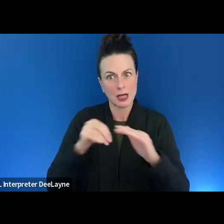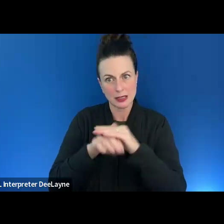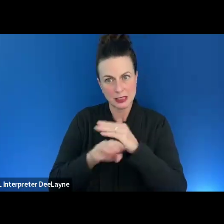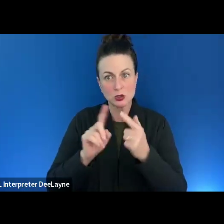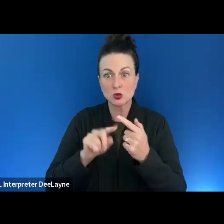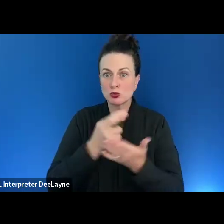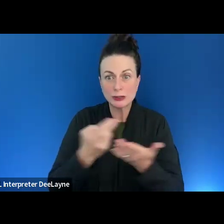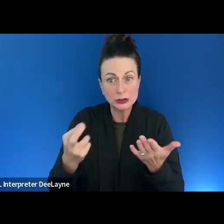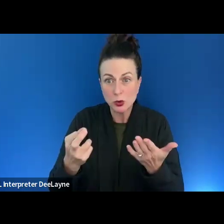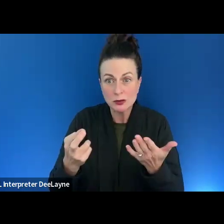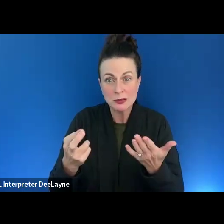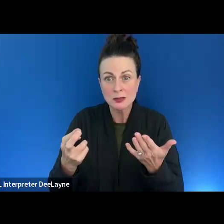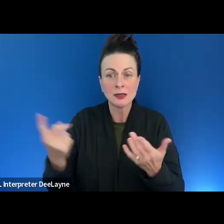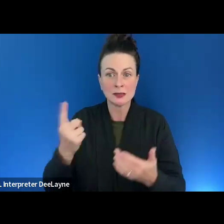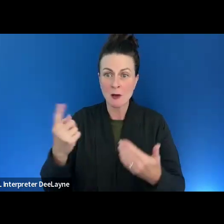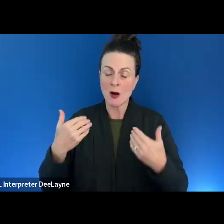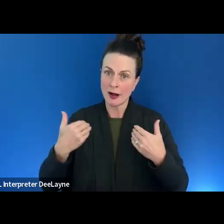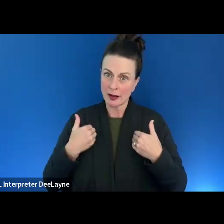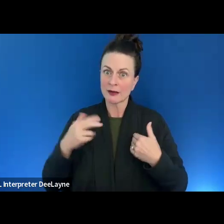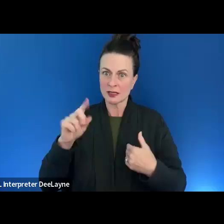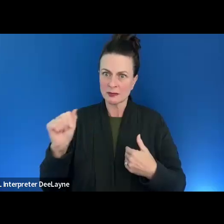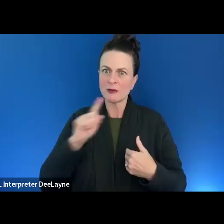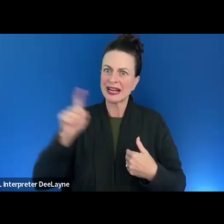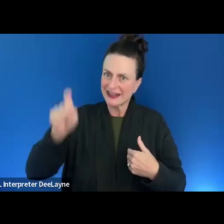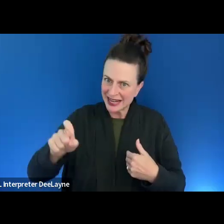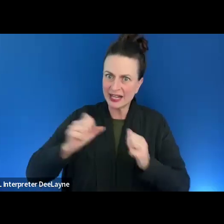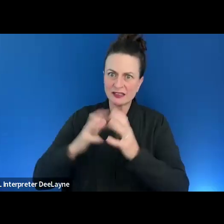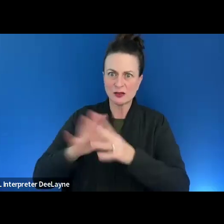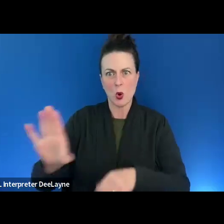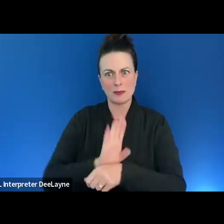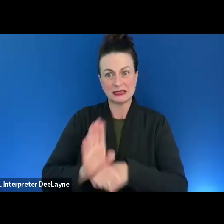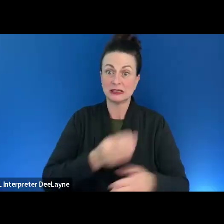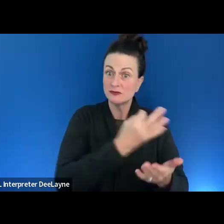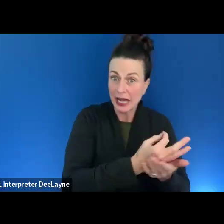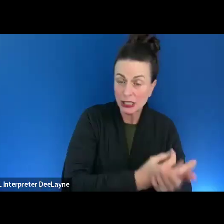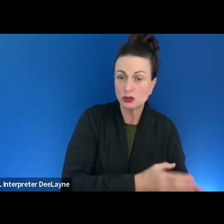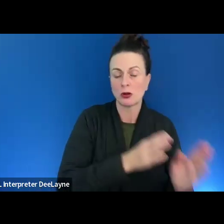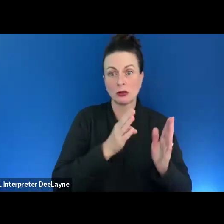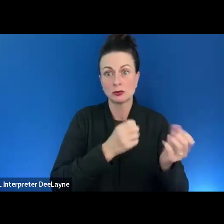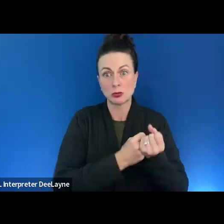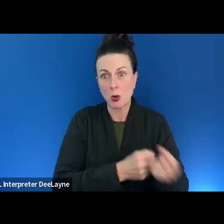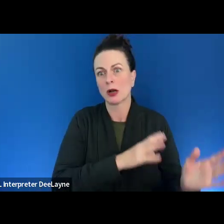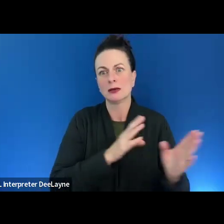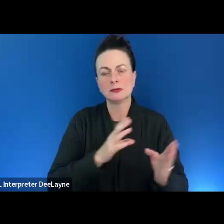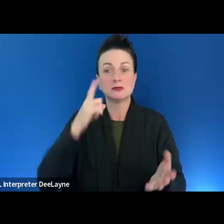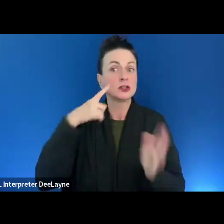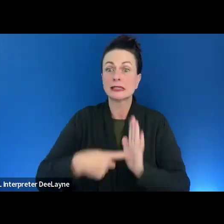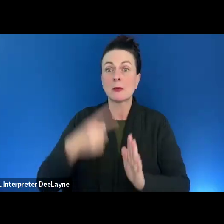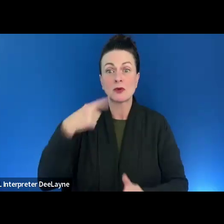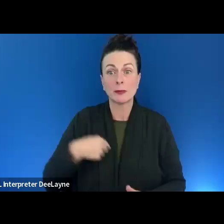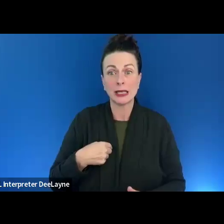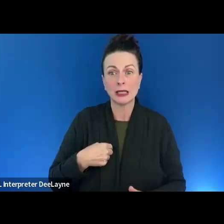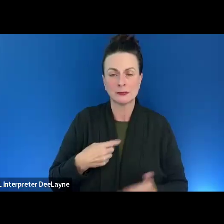resources that an entrepreneur with a disability needs in the beginning. It could be financial support. So, for example,